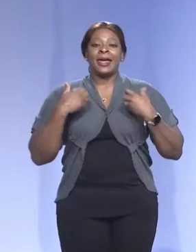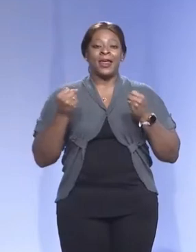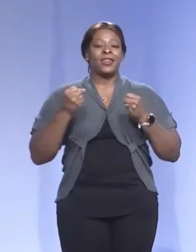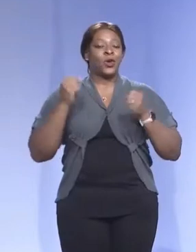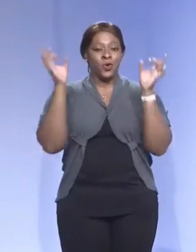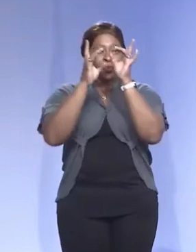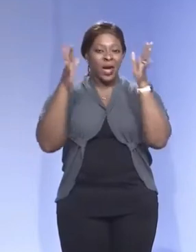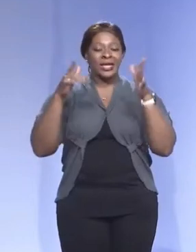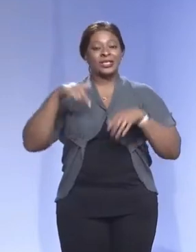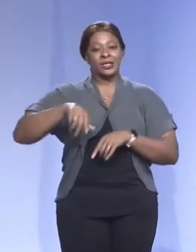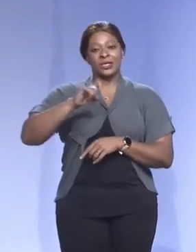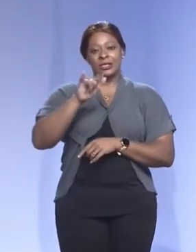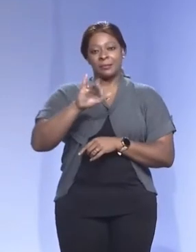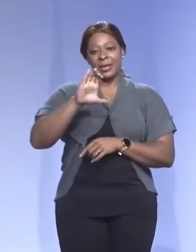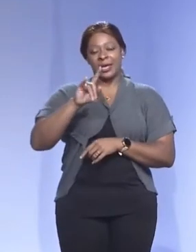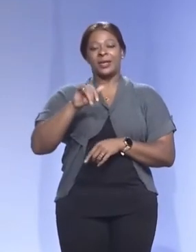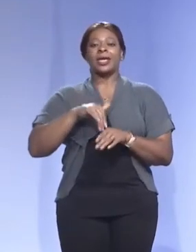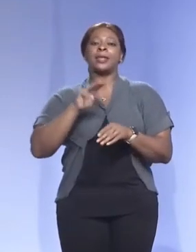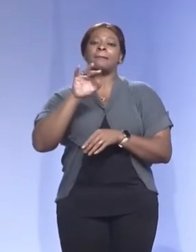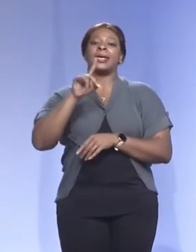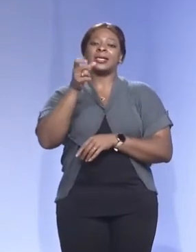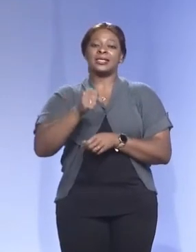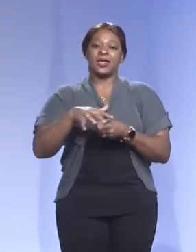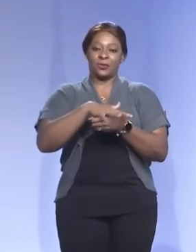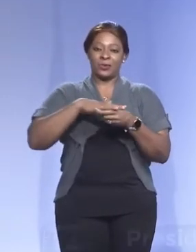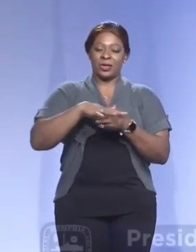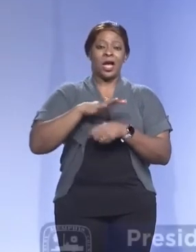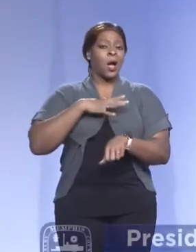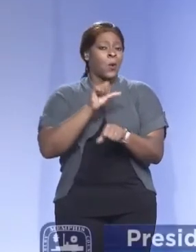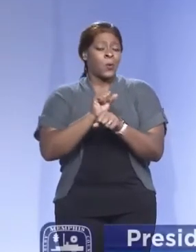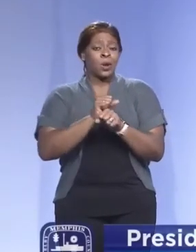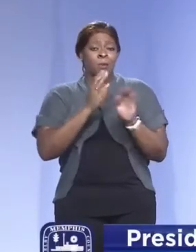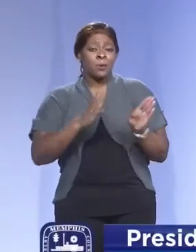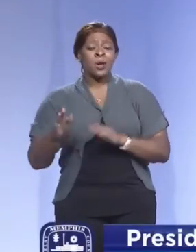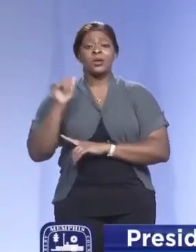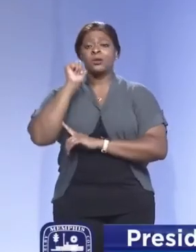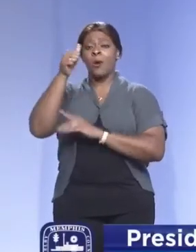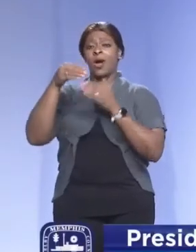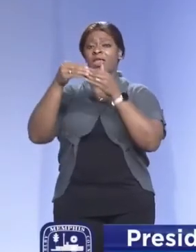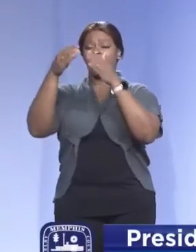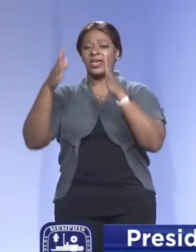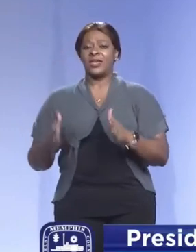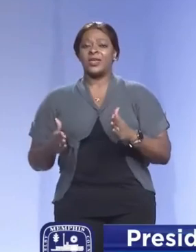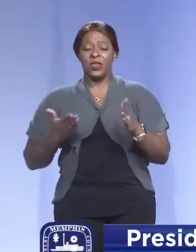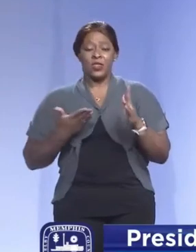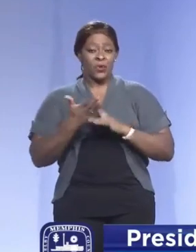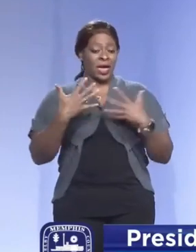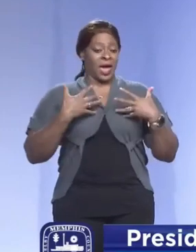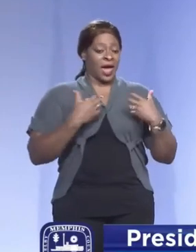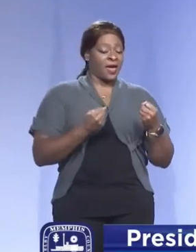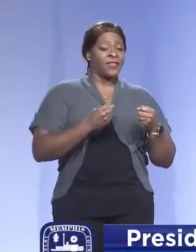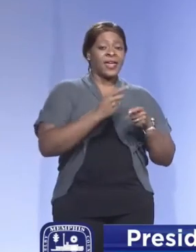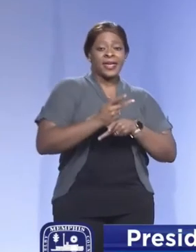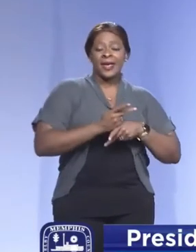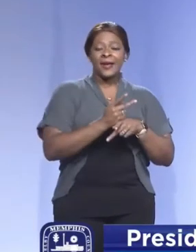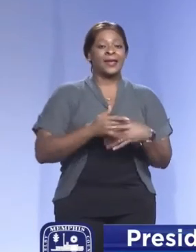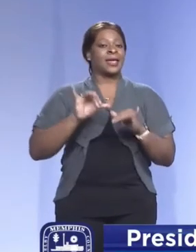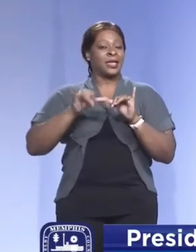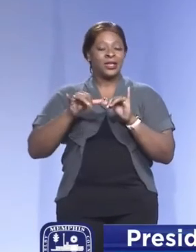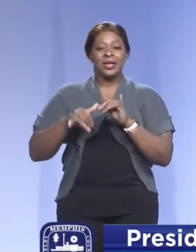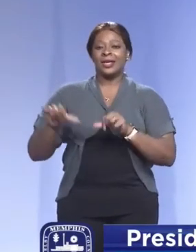in Shelby County in the Mid-South region. Our work of preparing tomorrow's leaders, be they in healthcare, engineering,